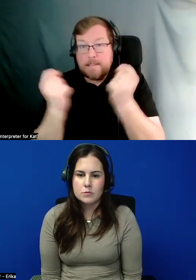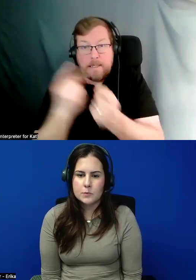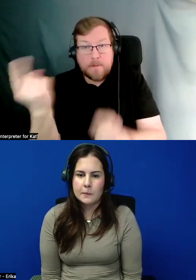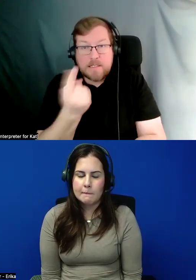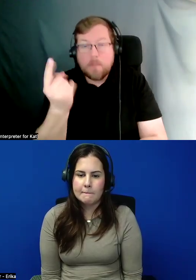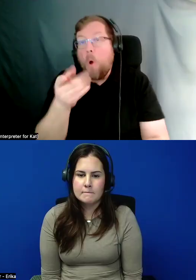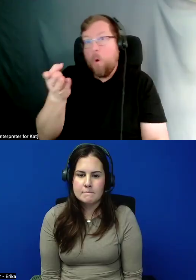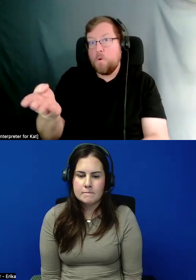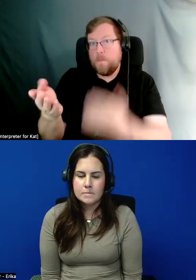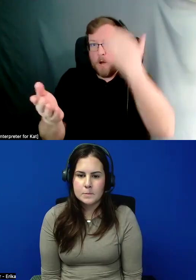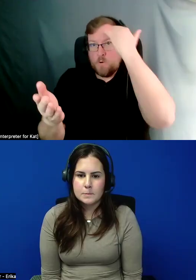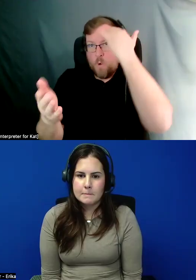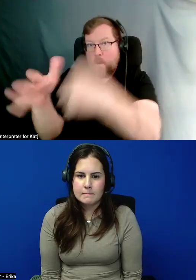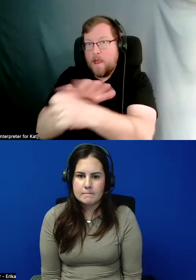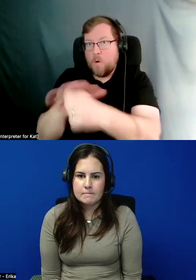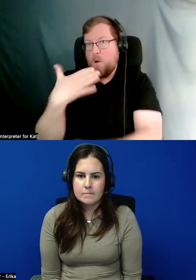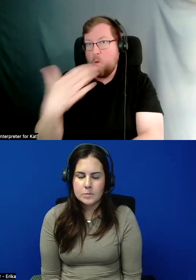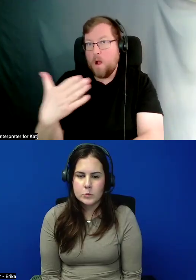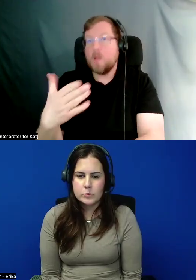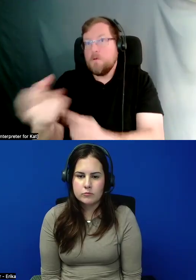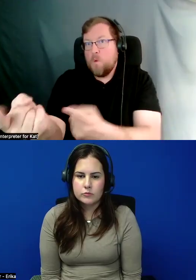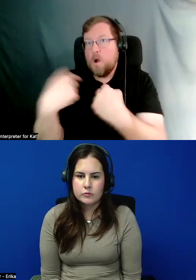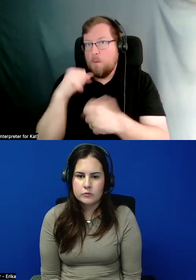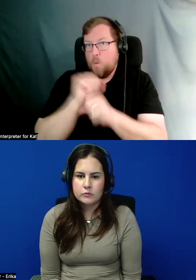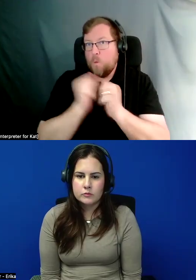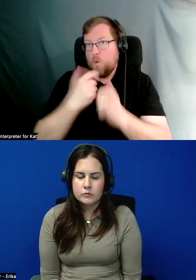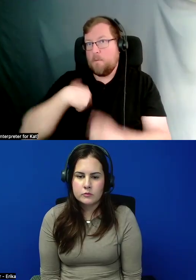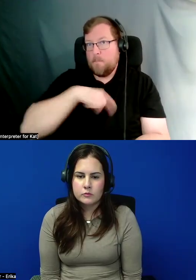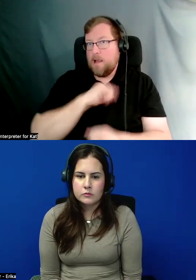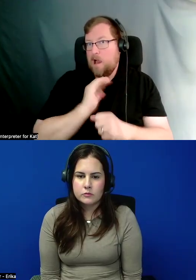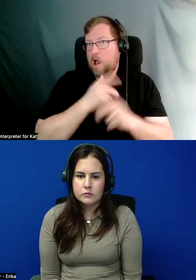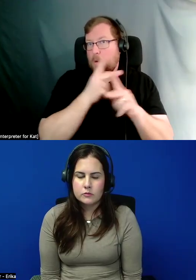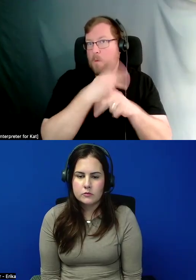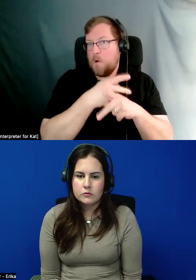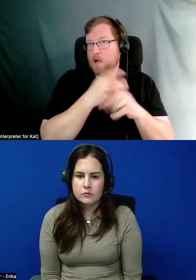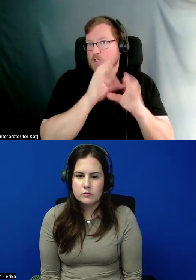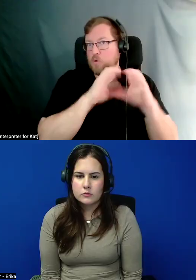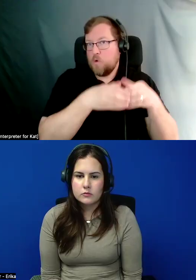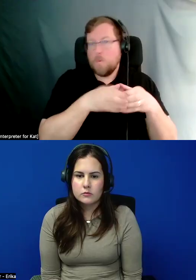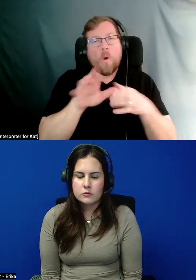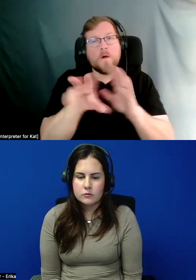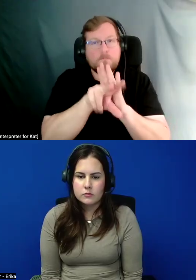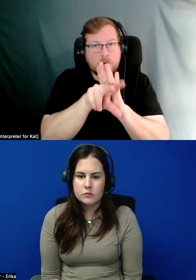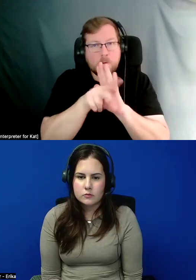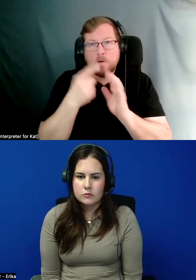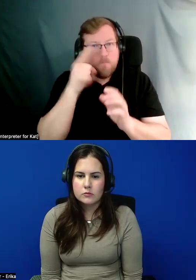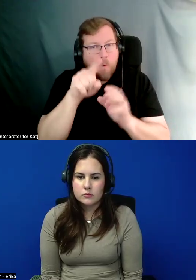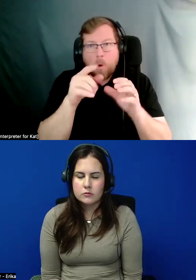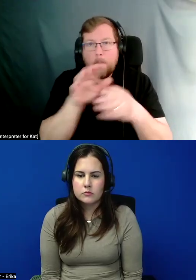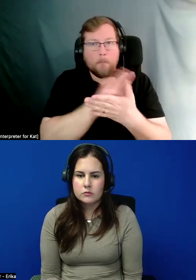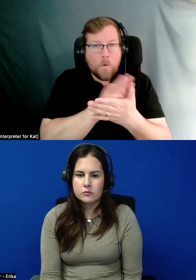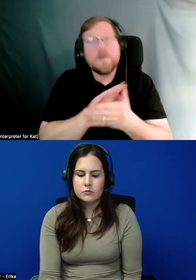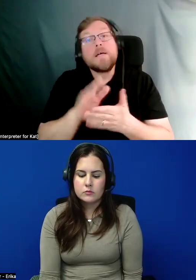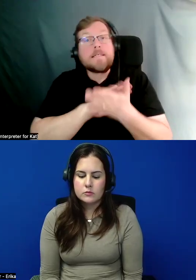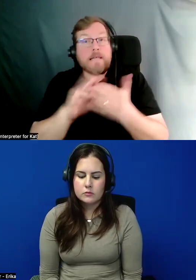be willing to work with any production crew or filming crew for a movie. So it's really interesting to see how different